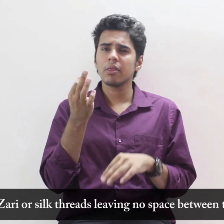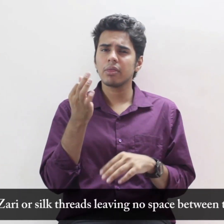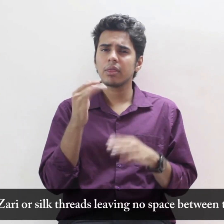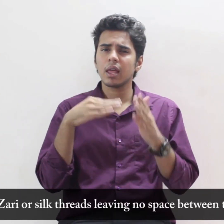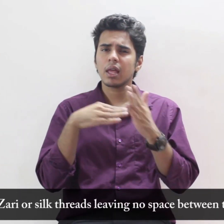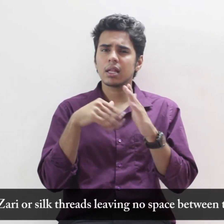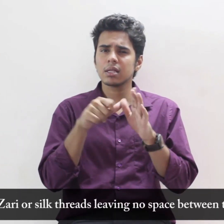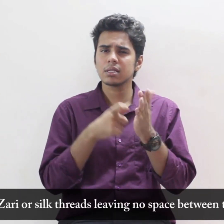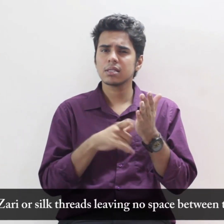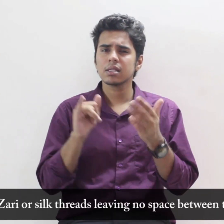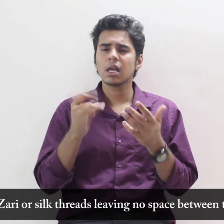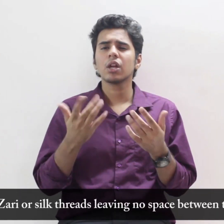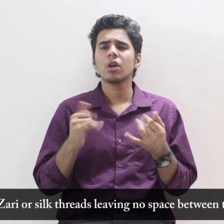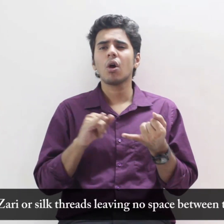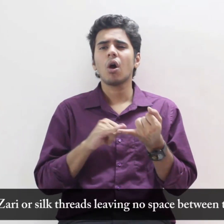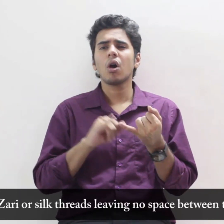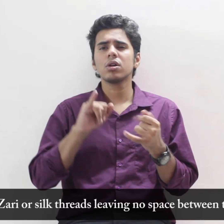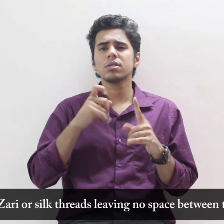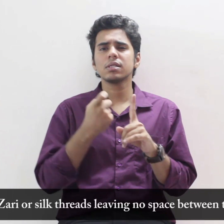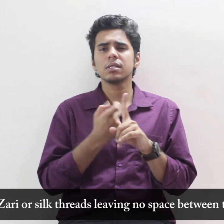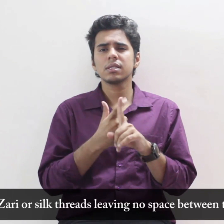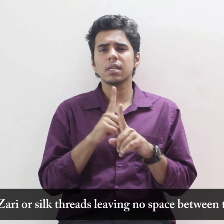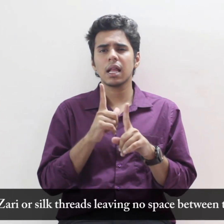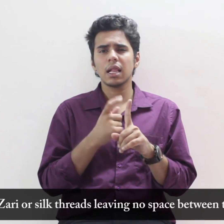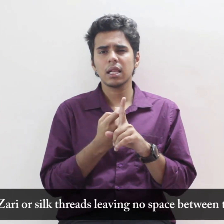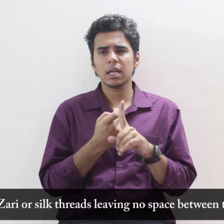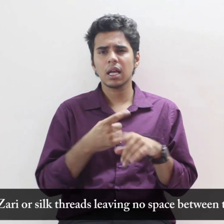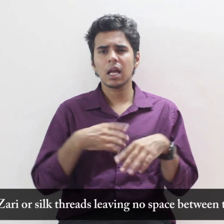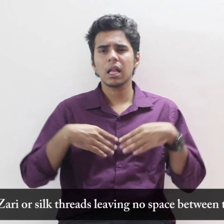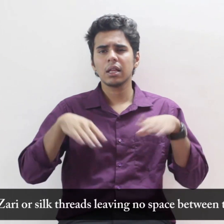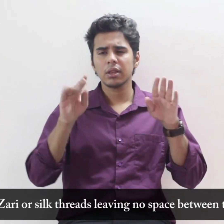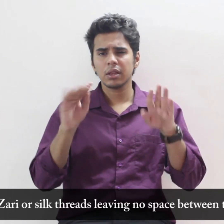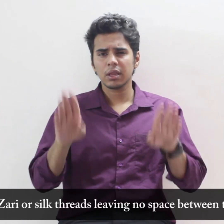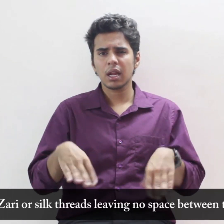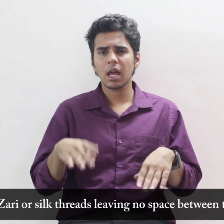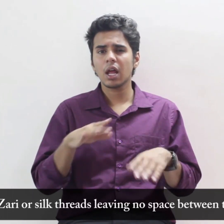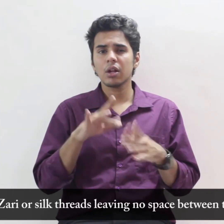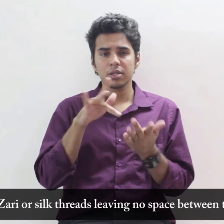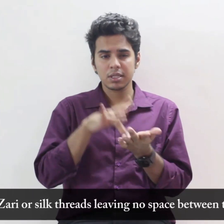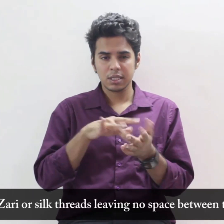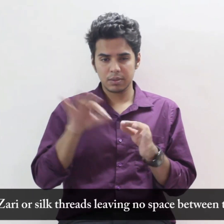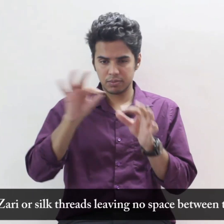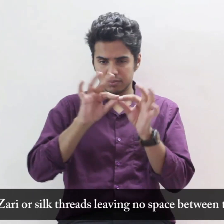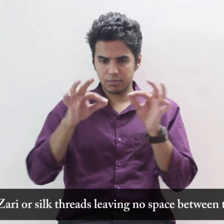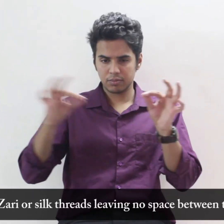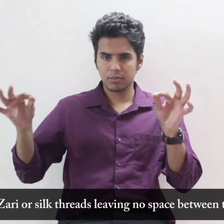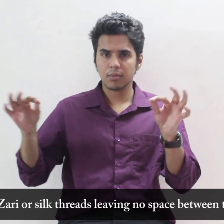the thin zari or silk threads, leaving no space between the threads.